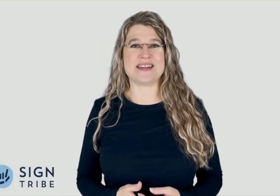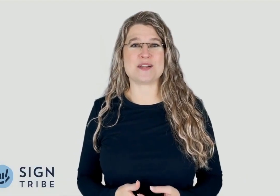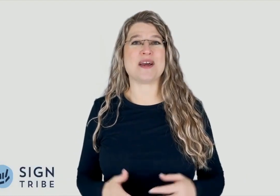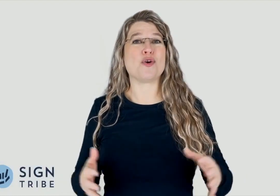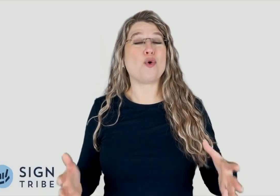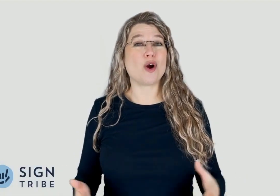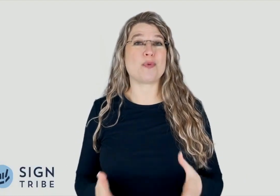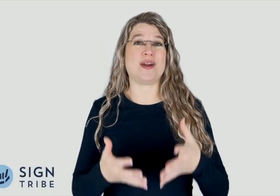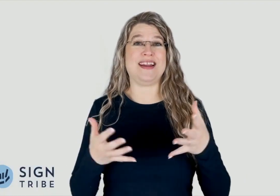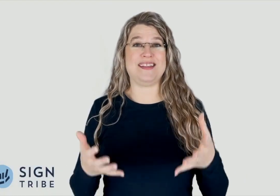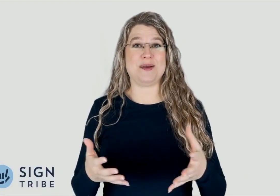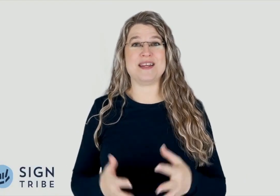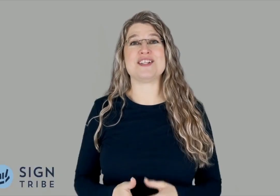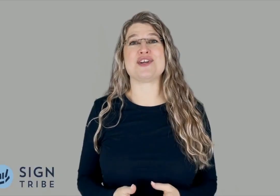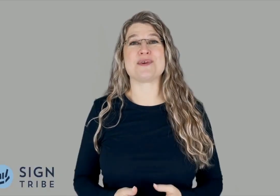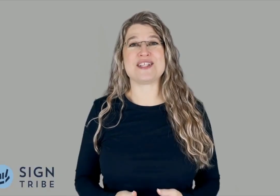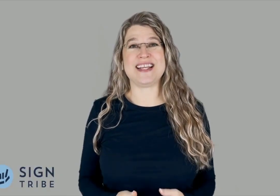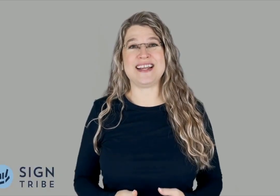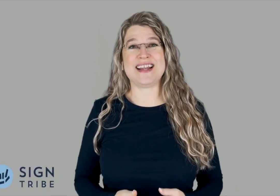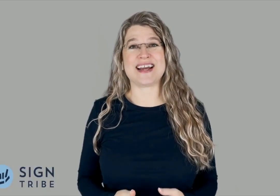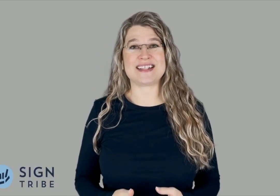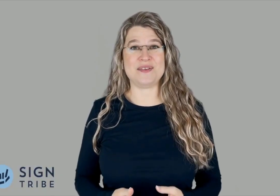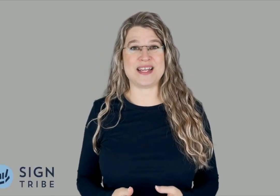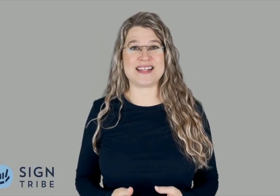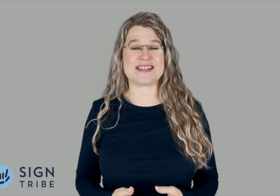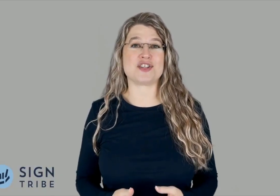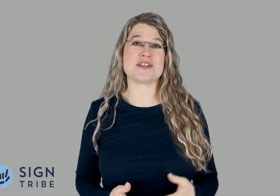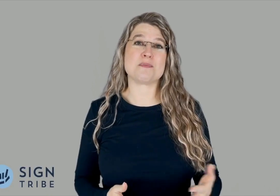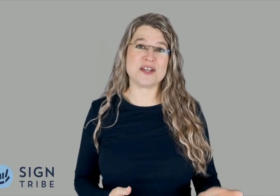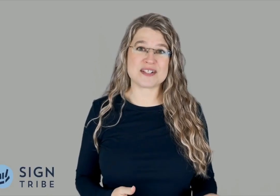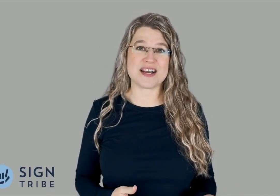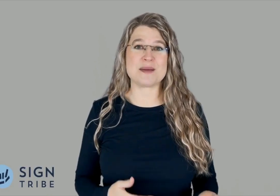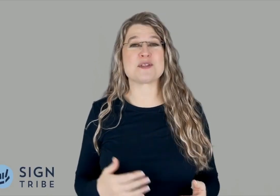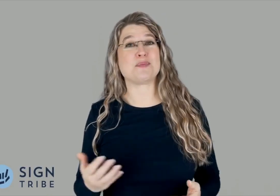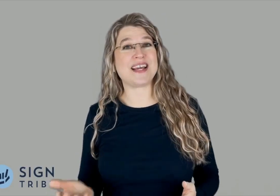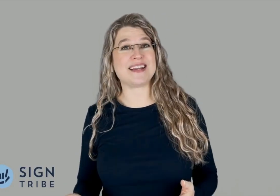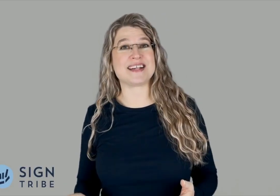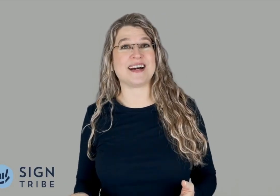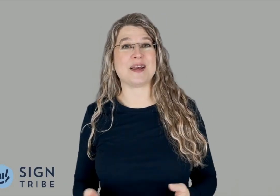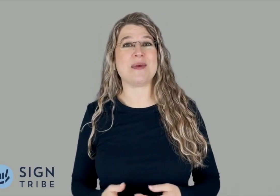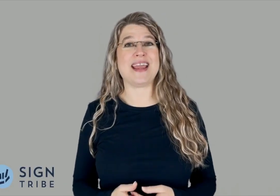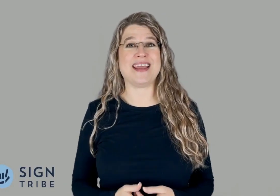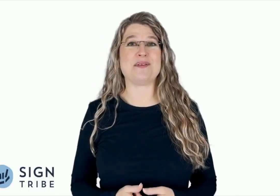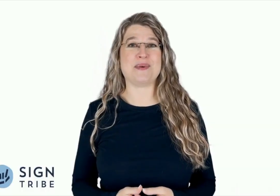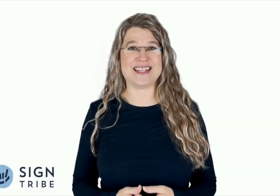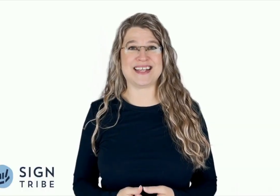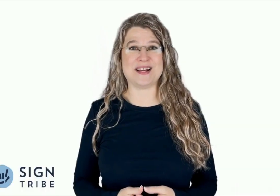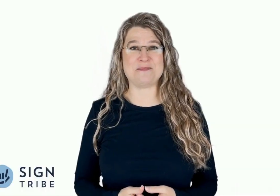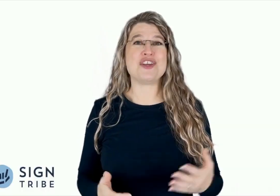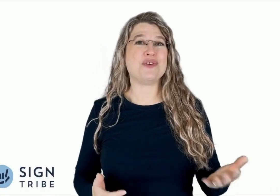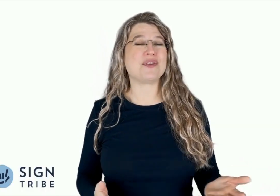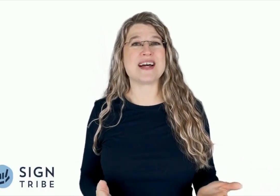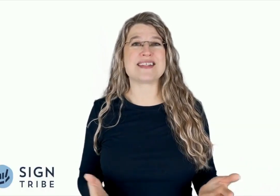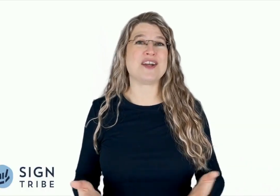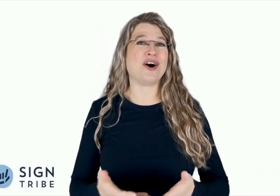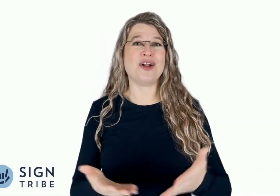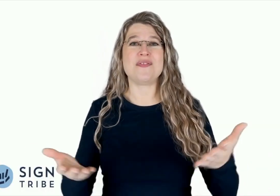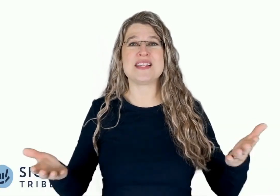by incorporating them into your routine activities such as mealtimes, playtime, and bedtime. Utilizing all of these